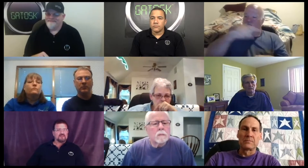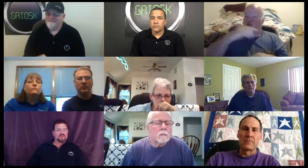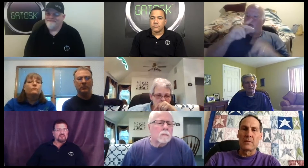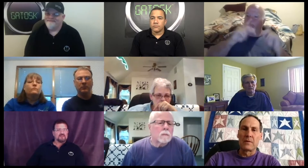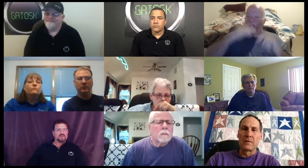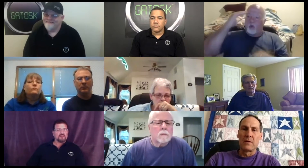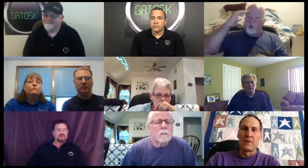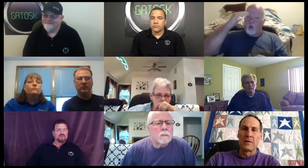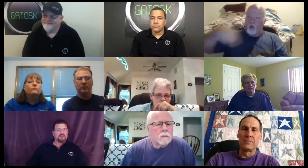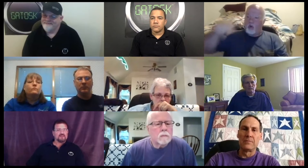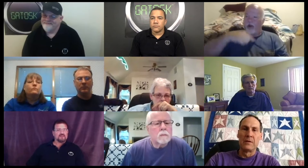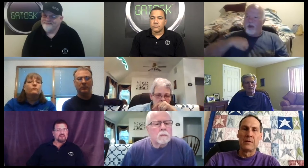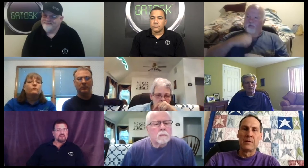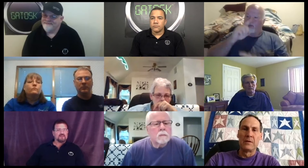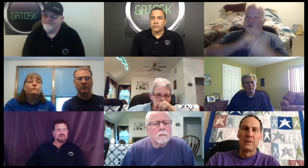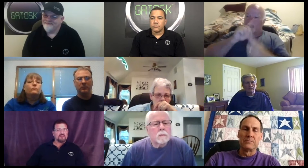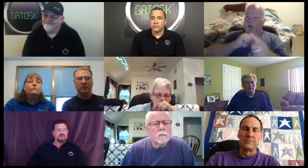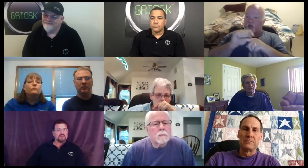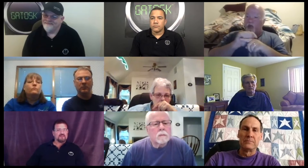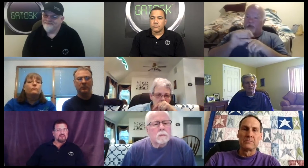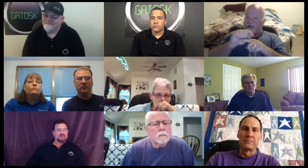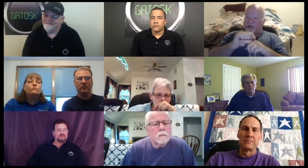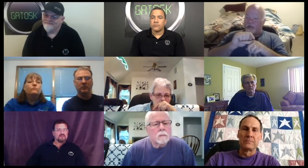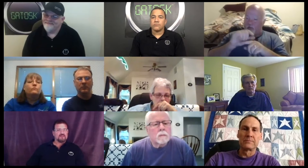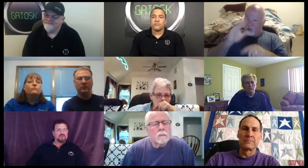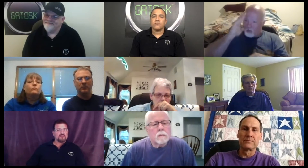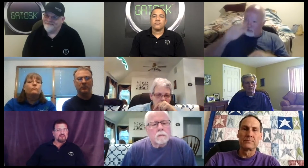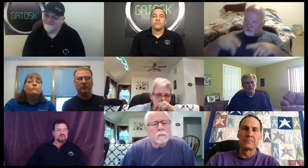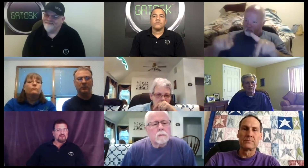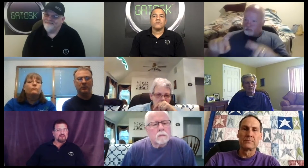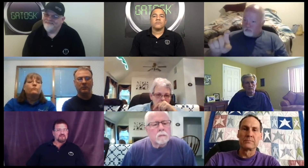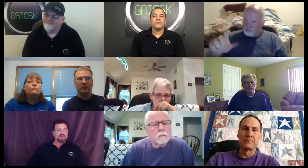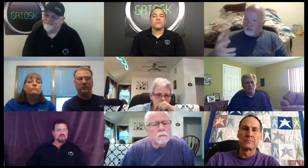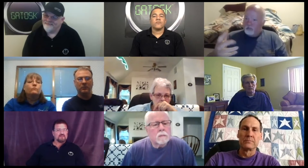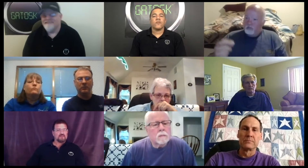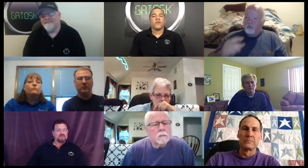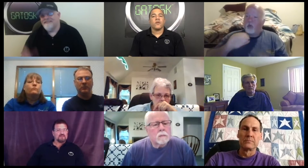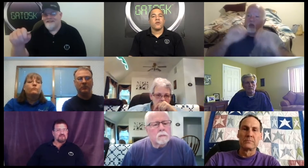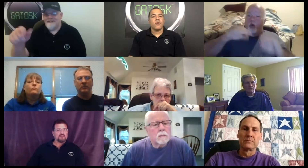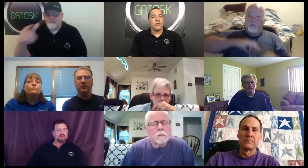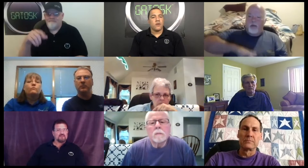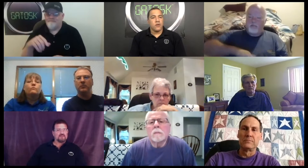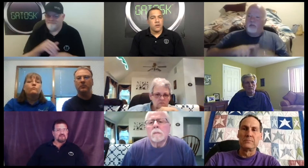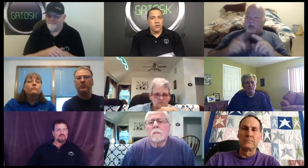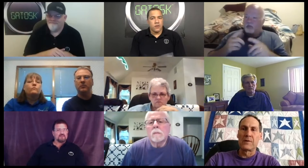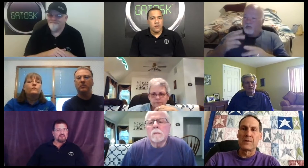certification that way the others can know that I do, one-on-one training. Would that be possible? There's no